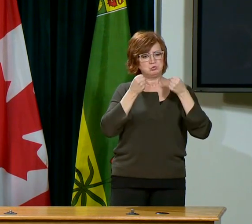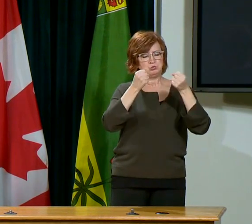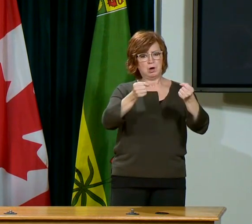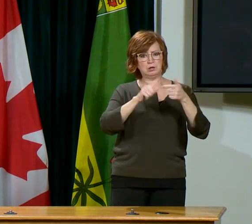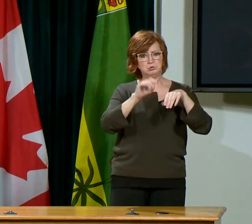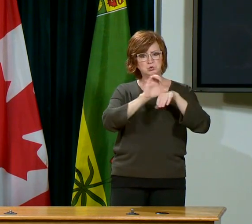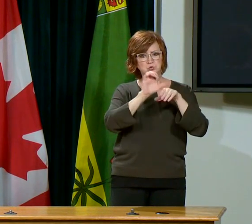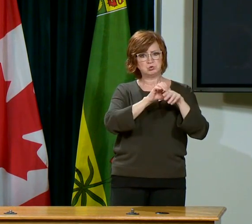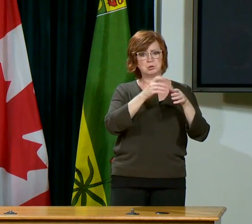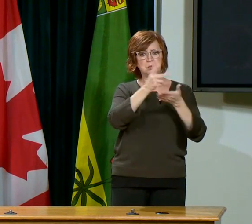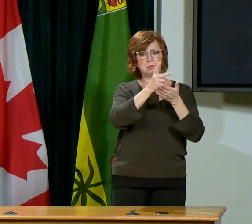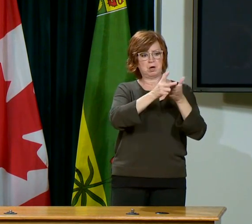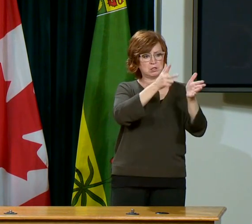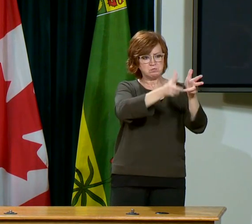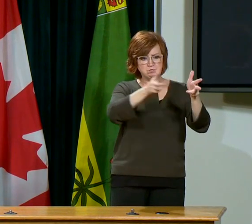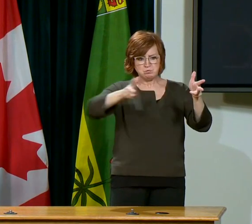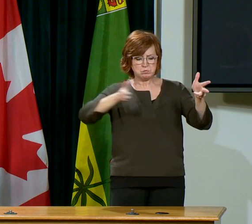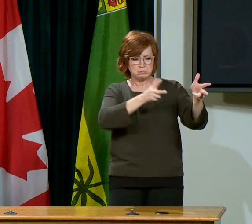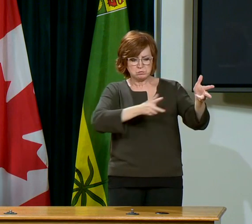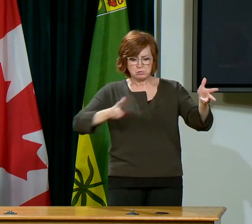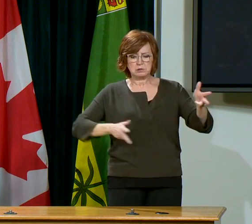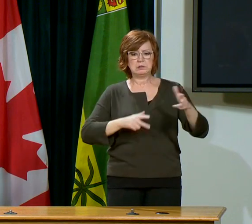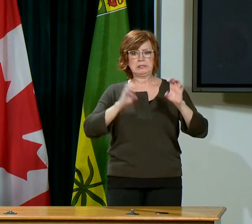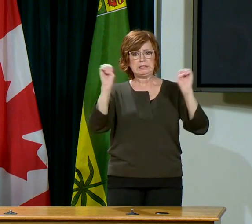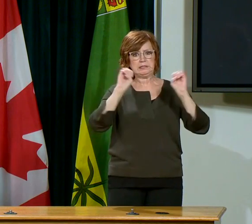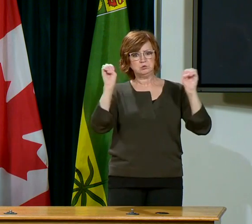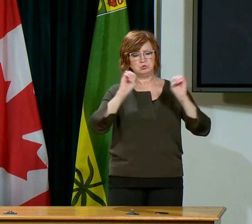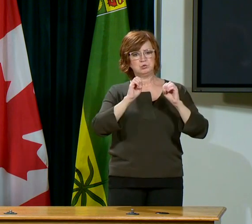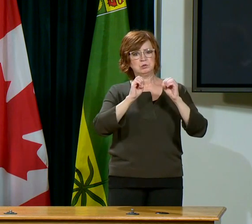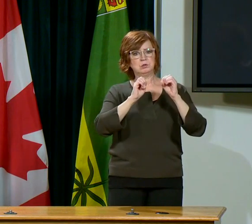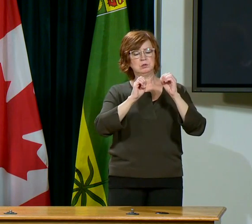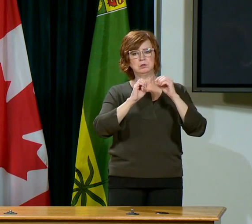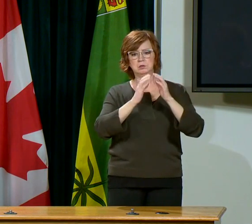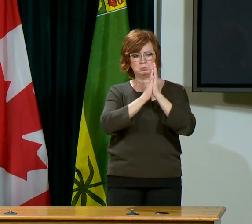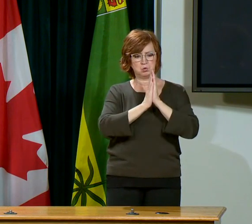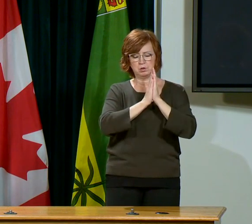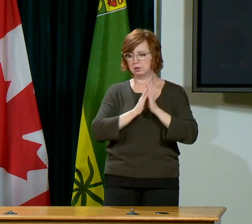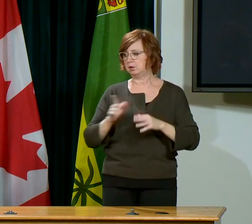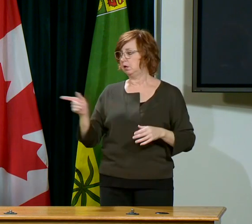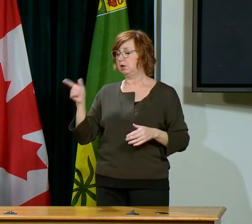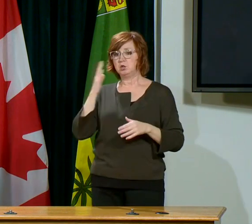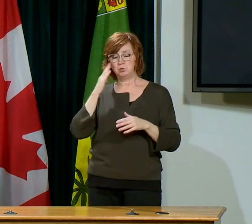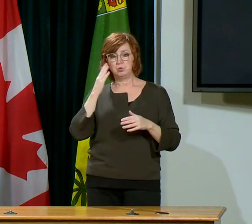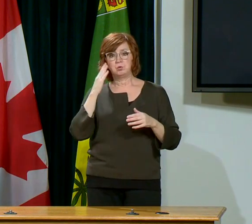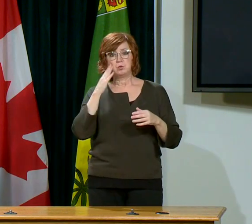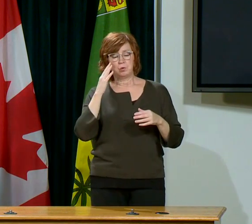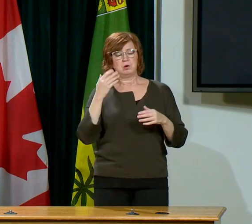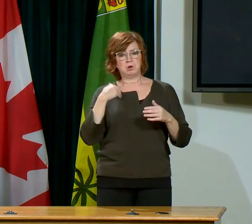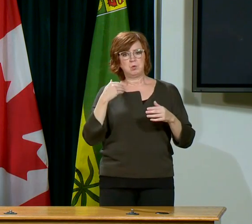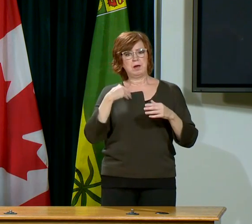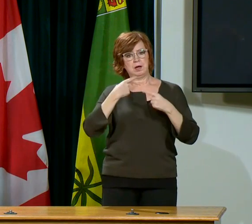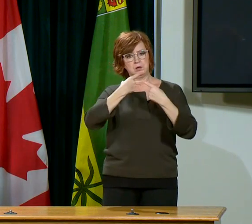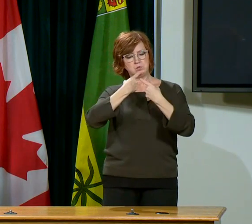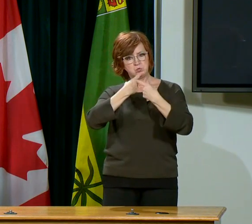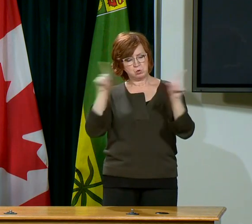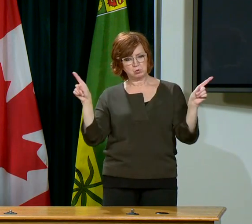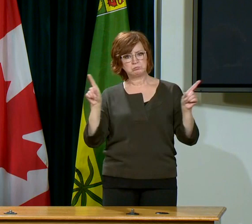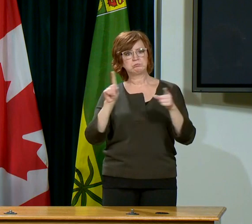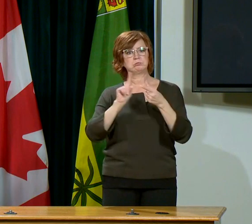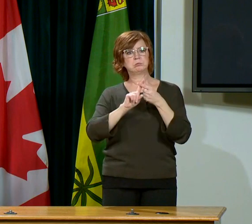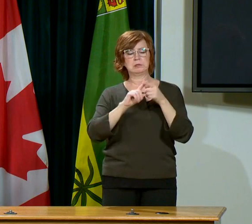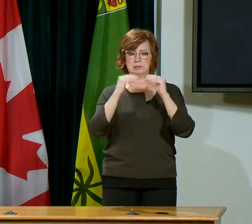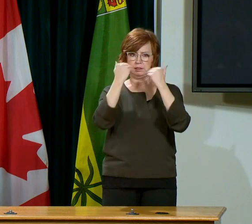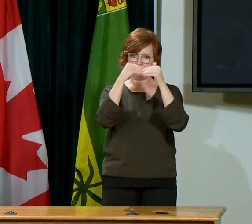Health Officer has issued a public health order that limits internal and external gatherings to 10 people. Through the